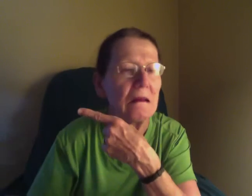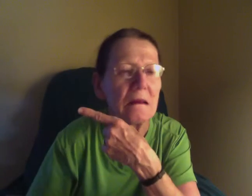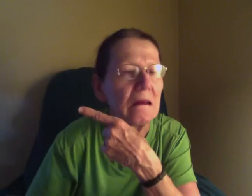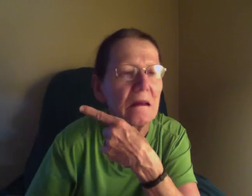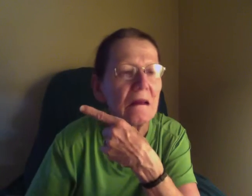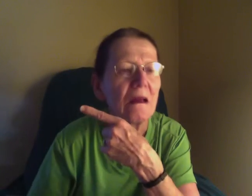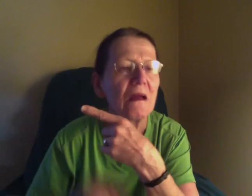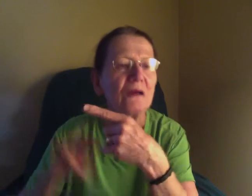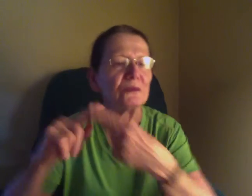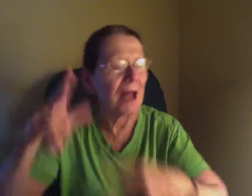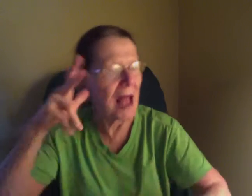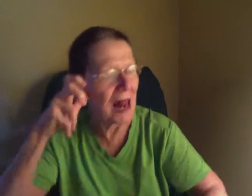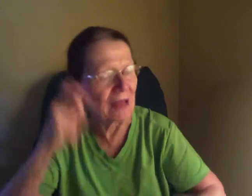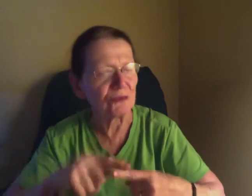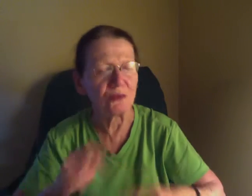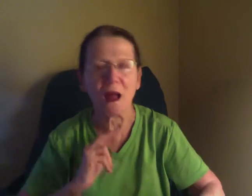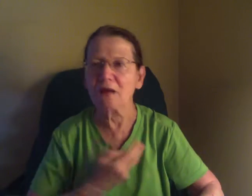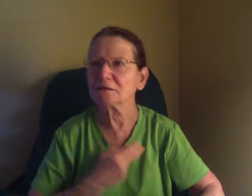on my neck to back.